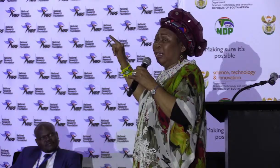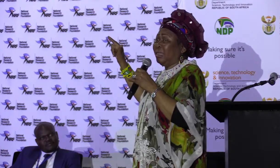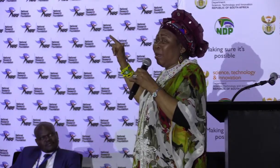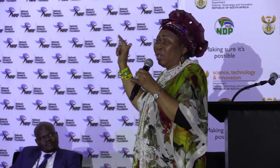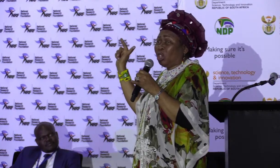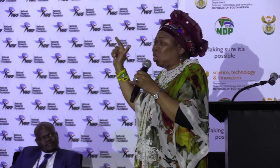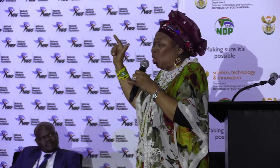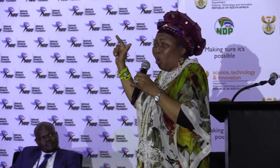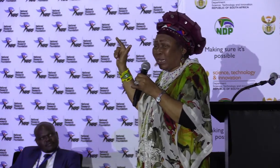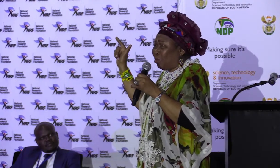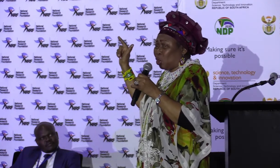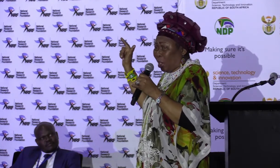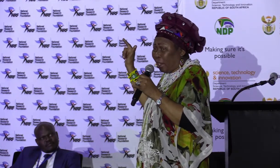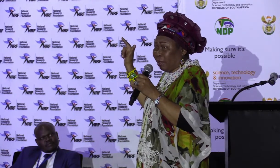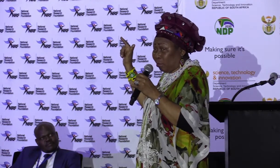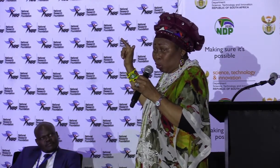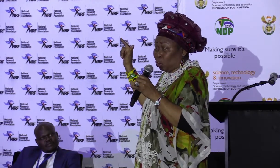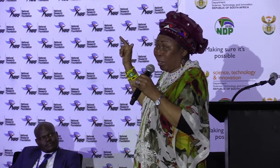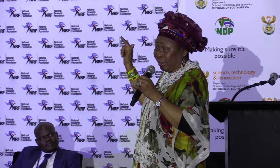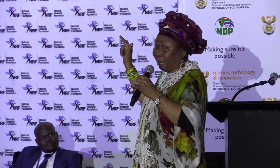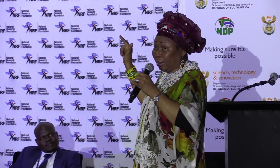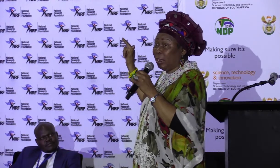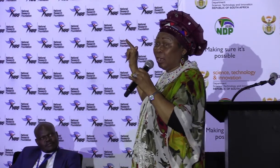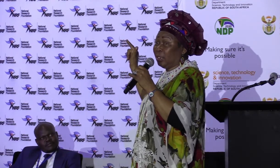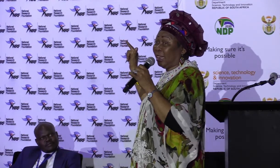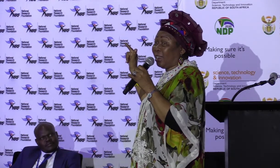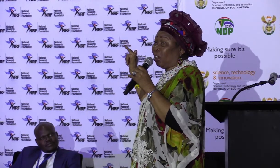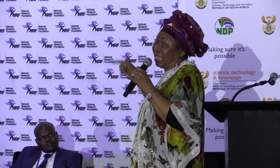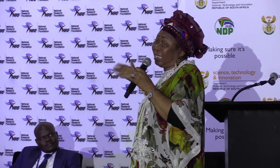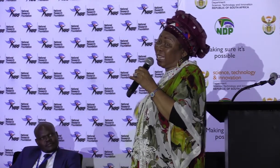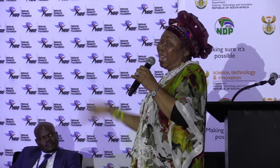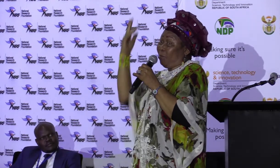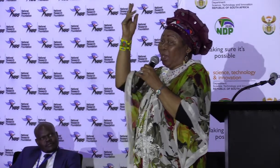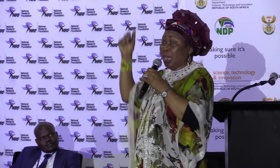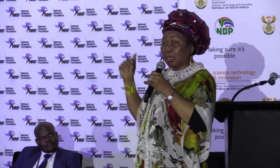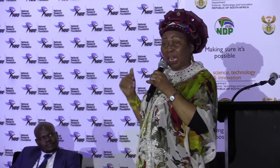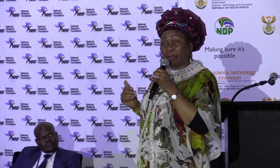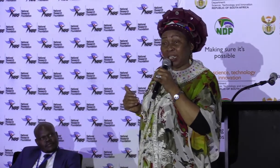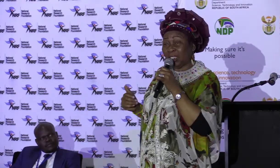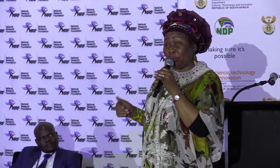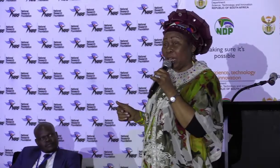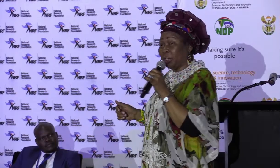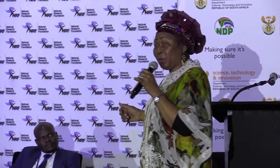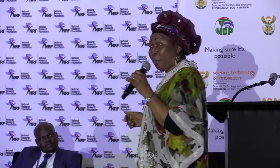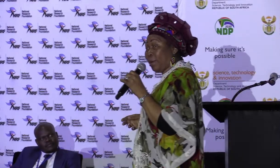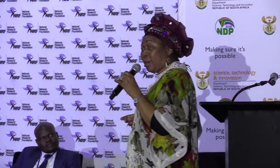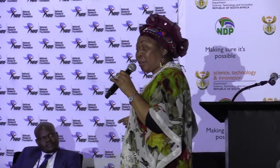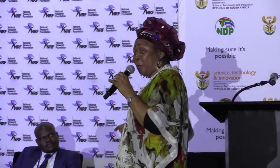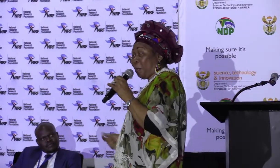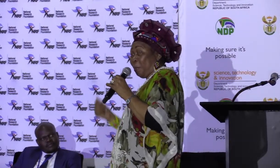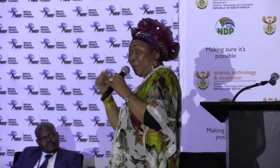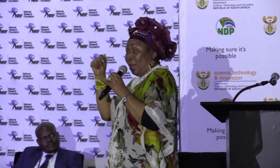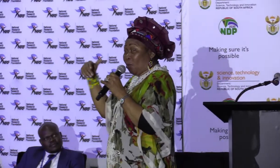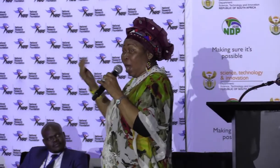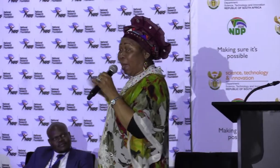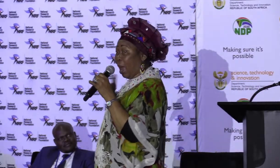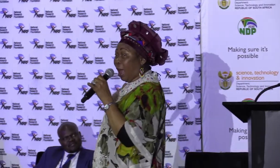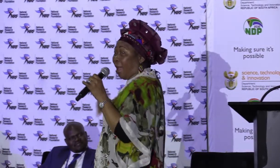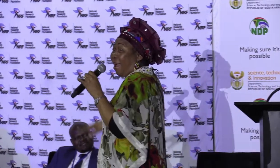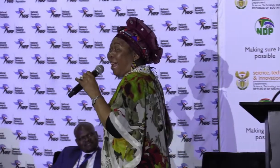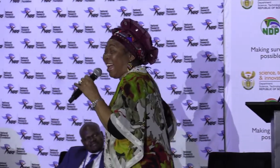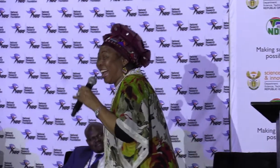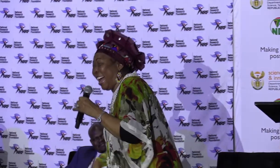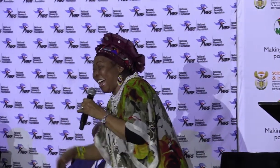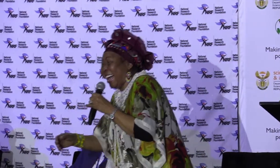KZN. They were not sure what I'm dragging them to do exactly in Sutherland. Advantage of being a grown-up.